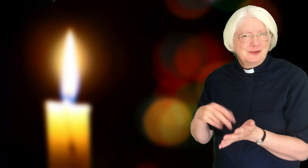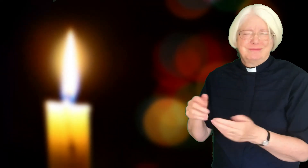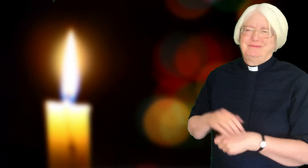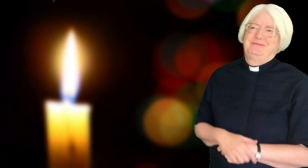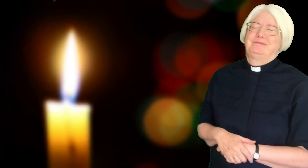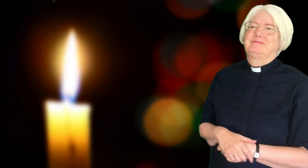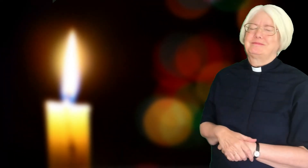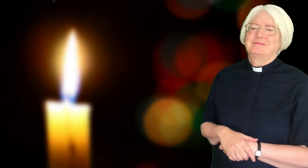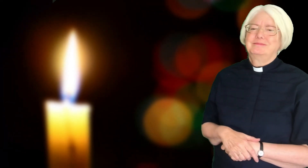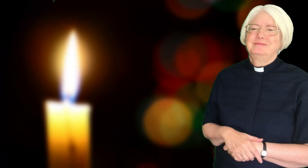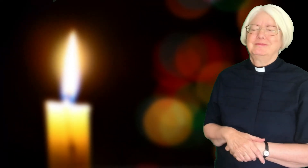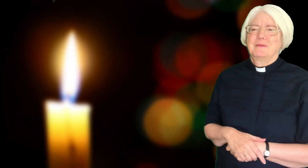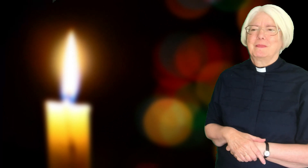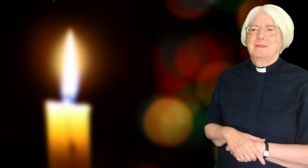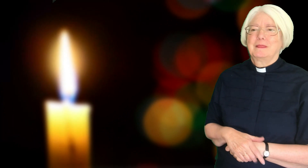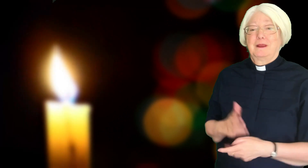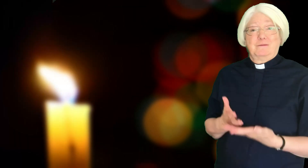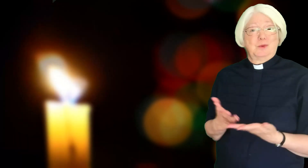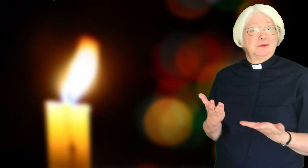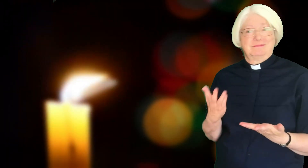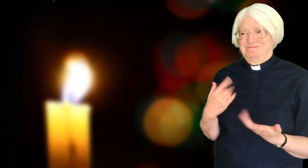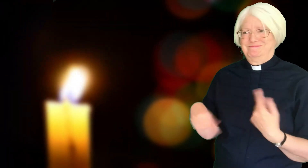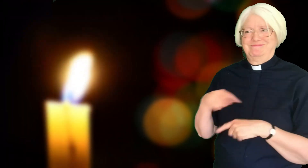And it becomes the proof of the resurrection.